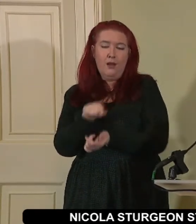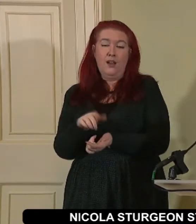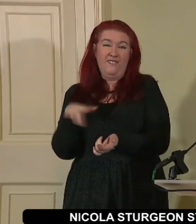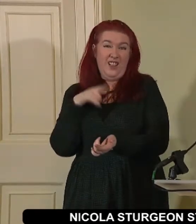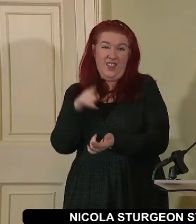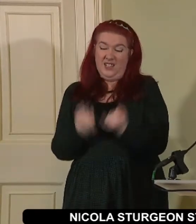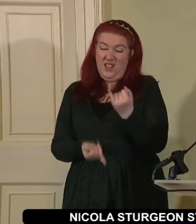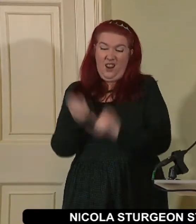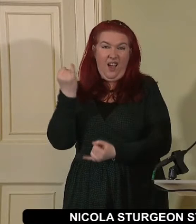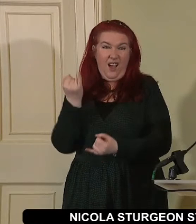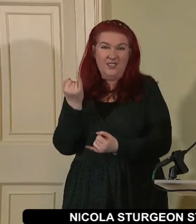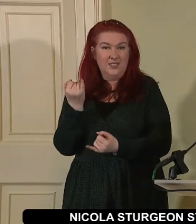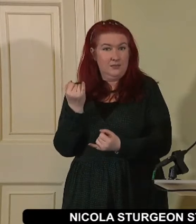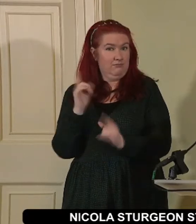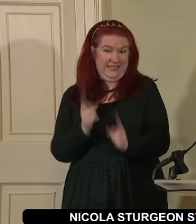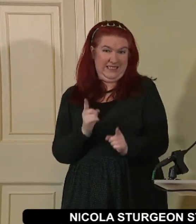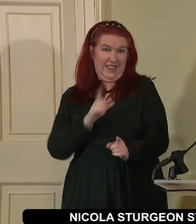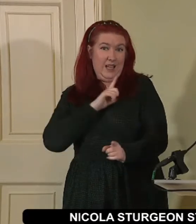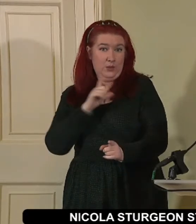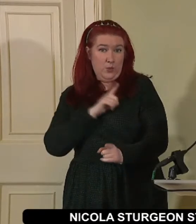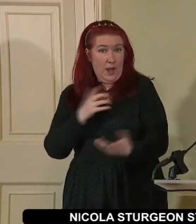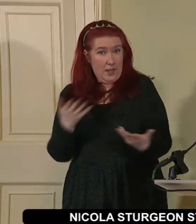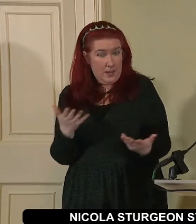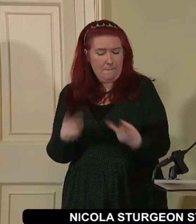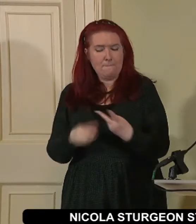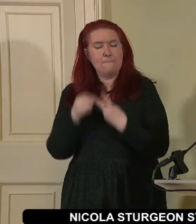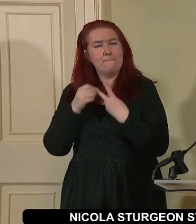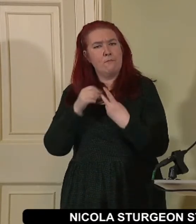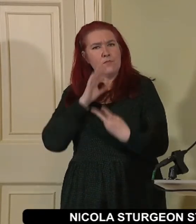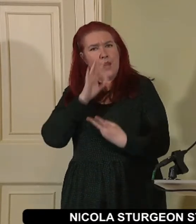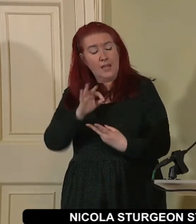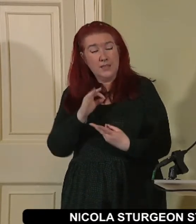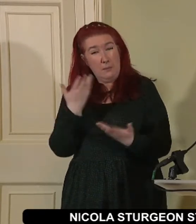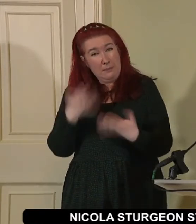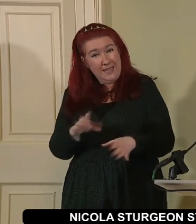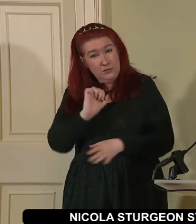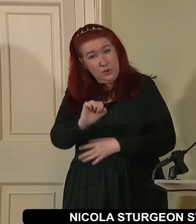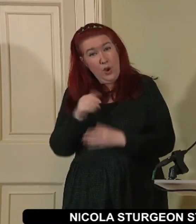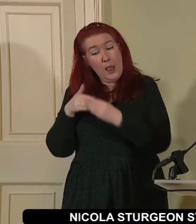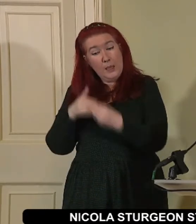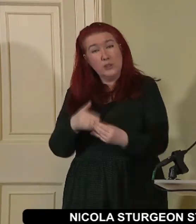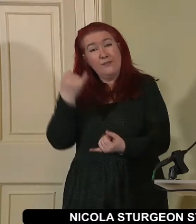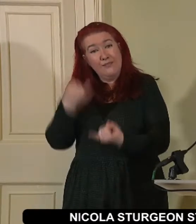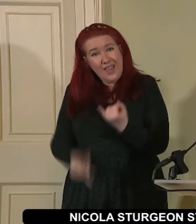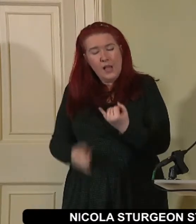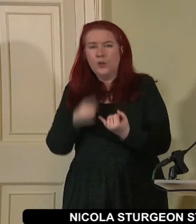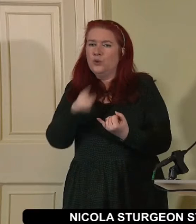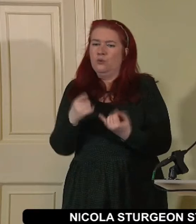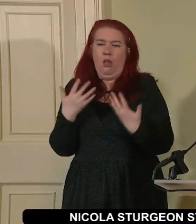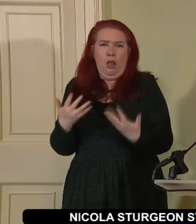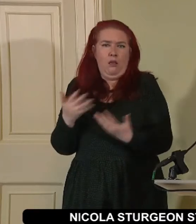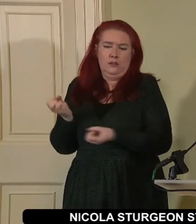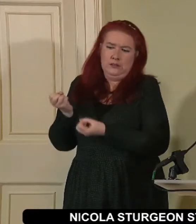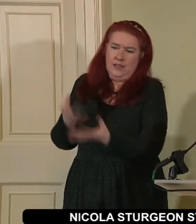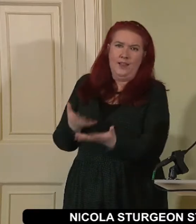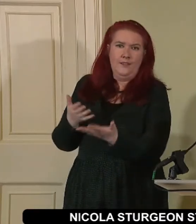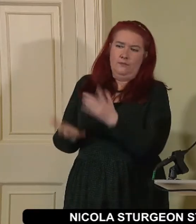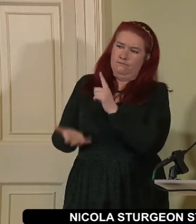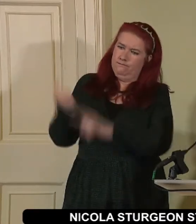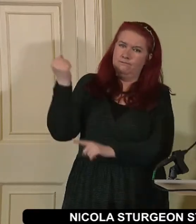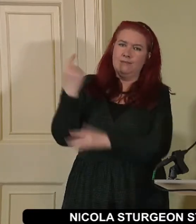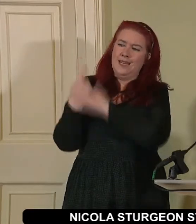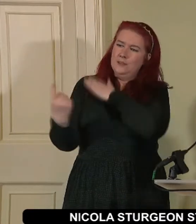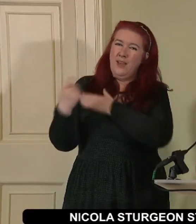the camel's back here? And second of all, has it been a failure of your leadership not to have delivered independence, since that was